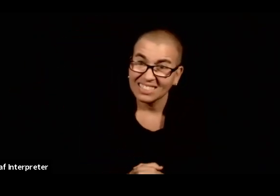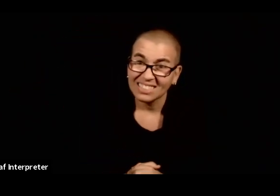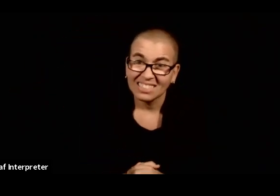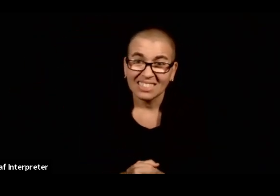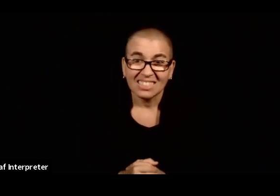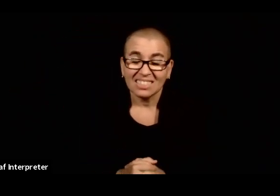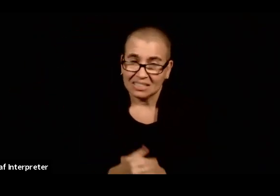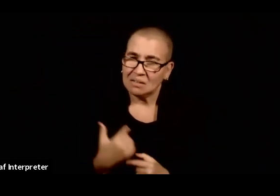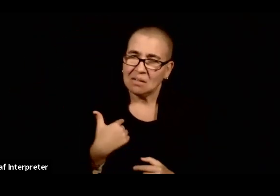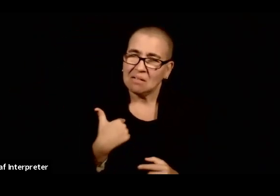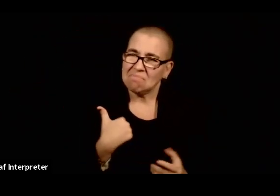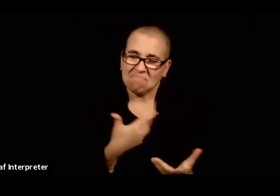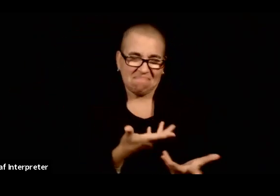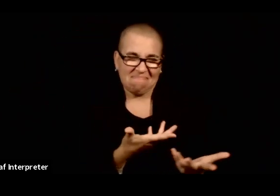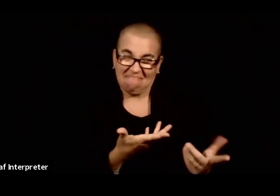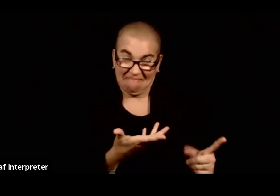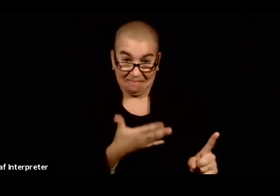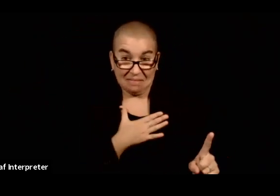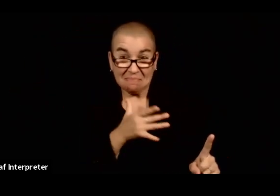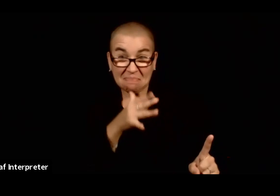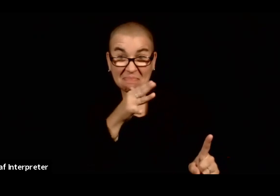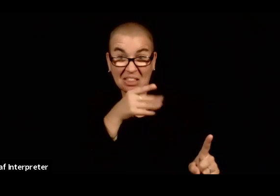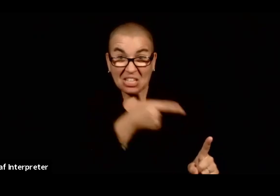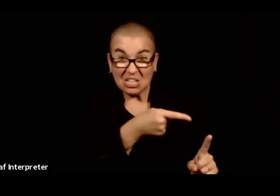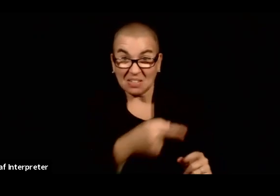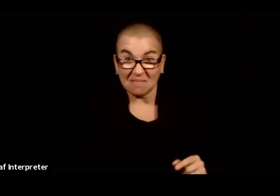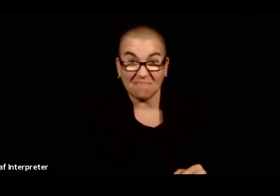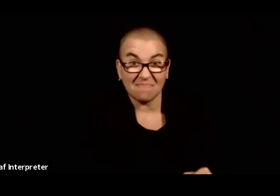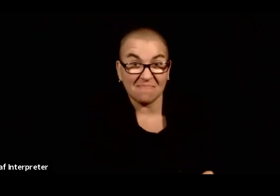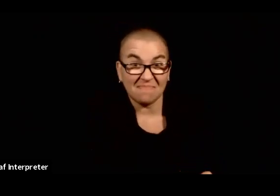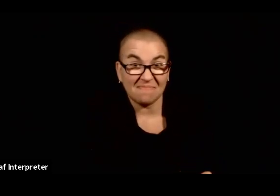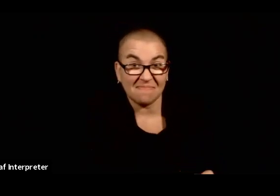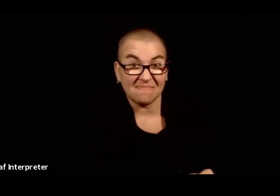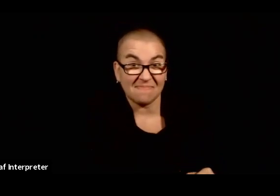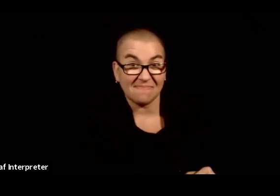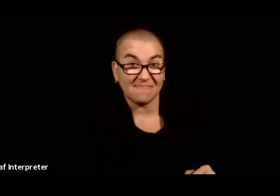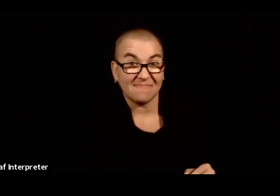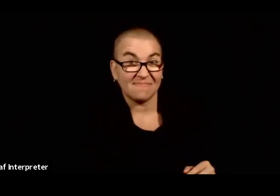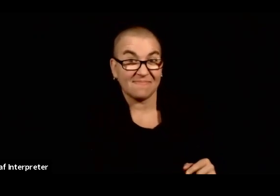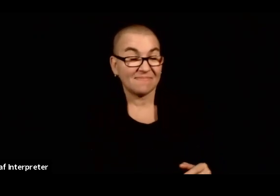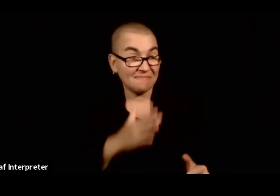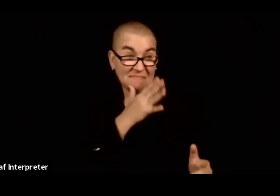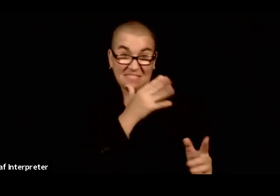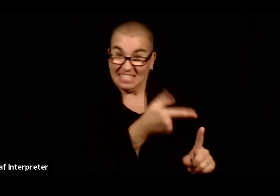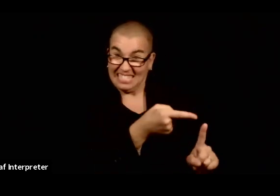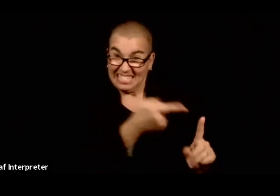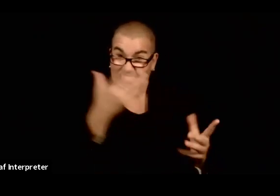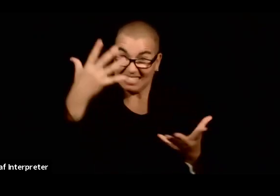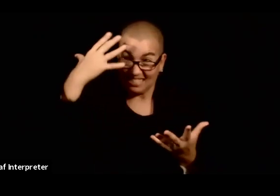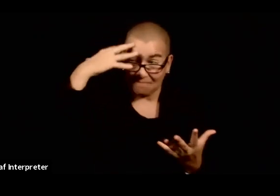visitation opening up, Mom's facility still required plexiglass to be in between us outside.